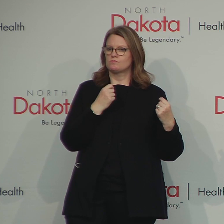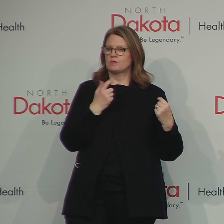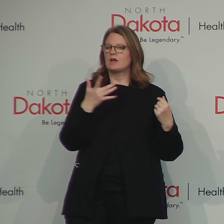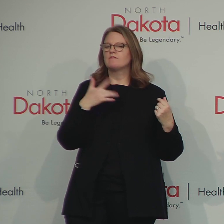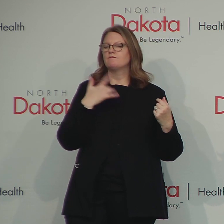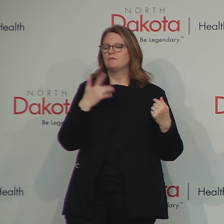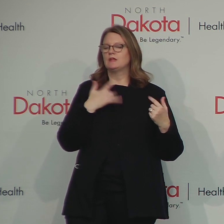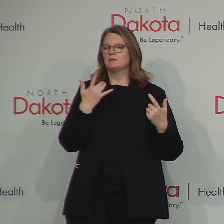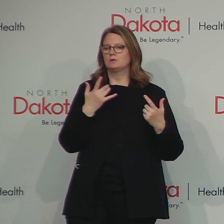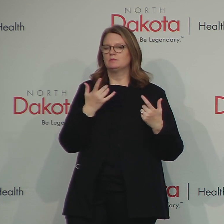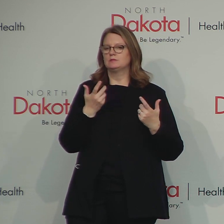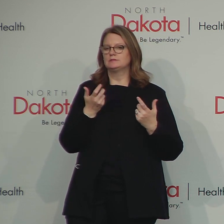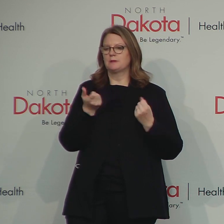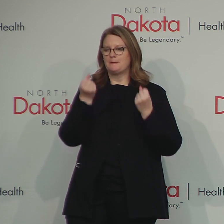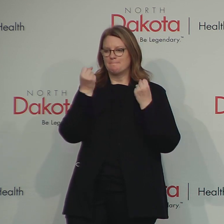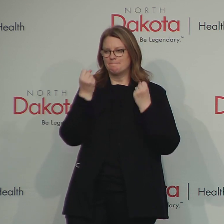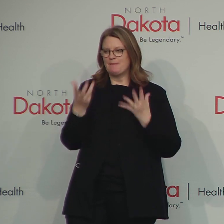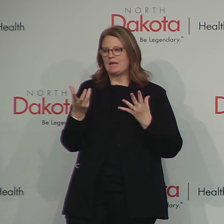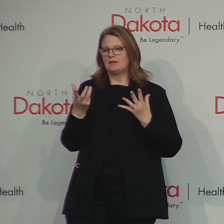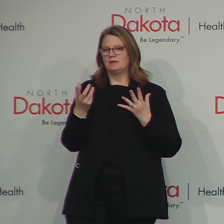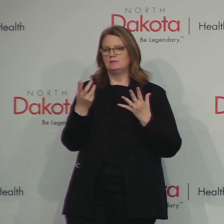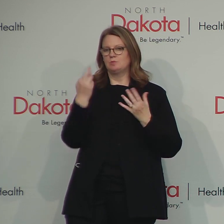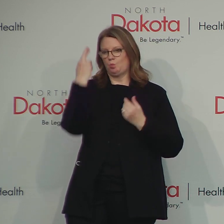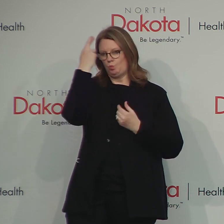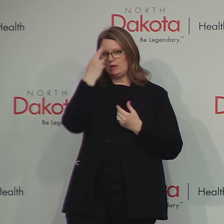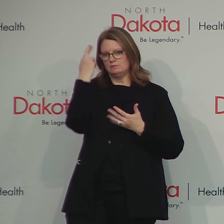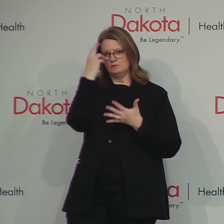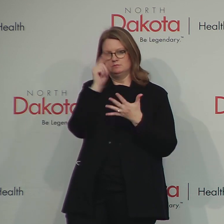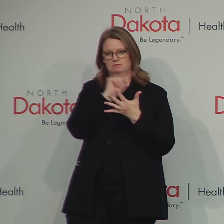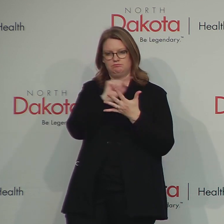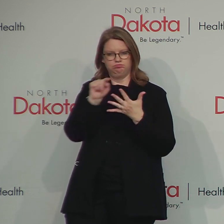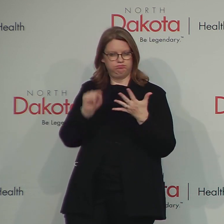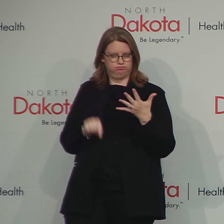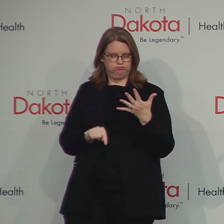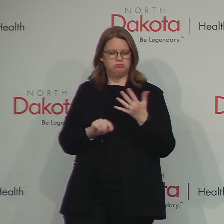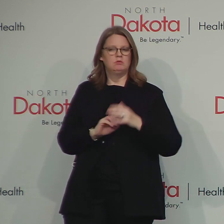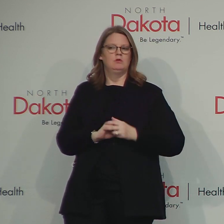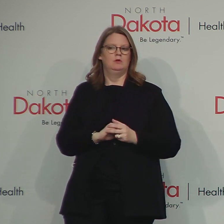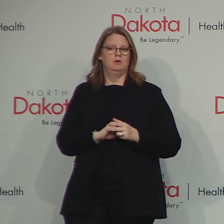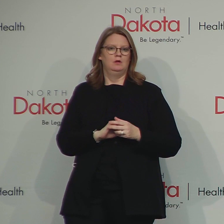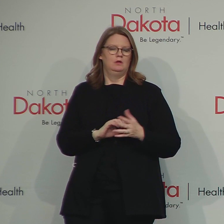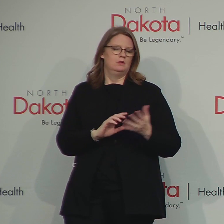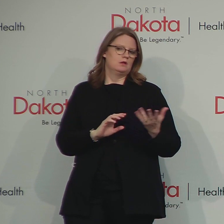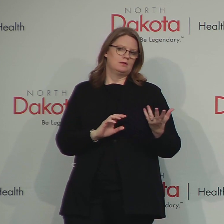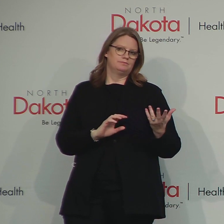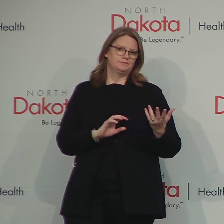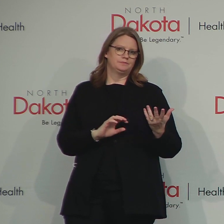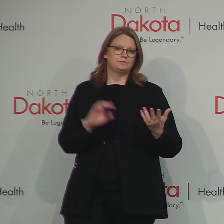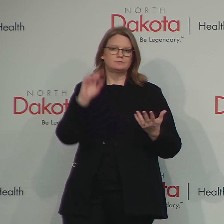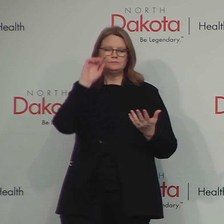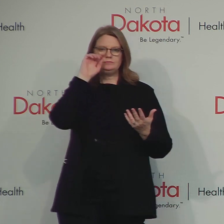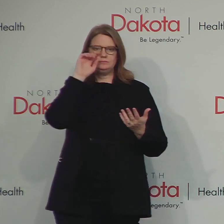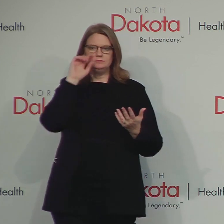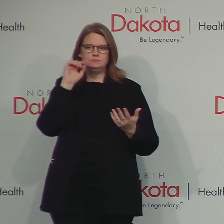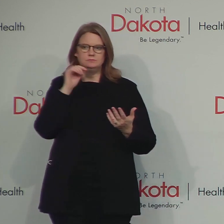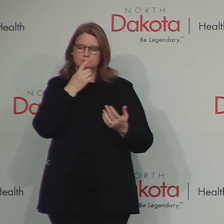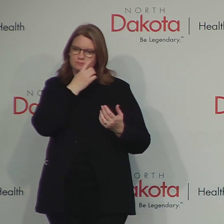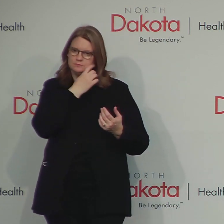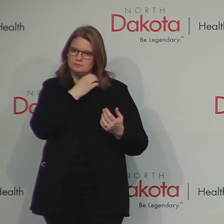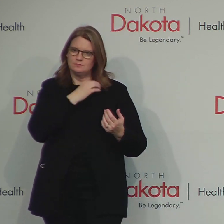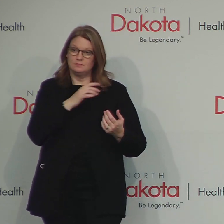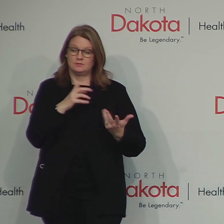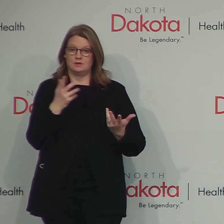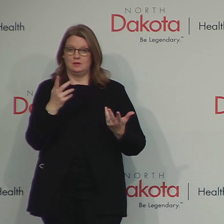multifactorial we've had great